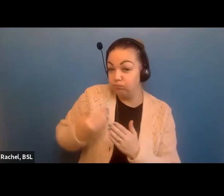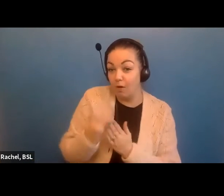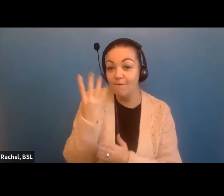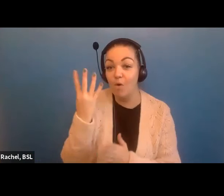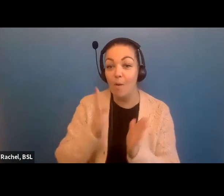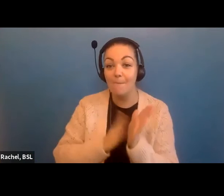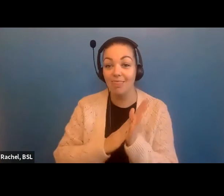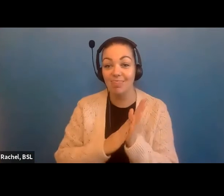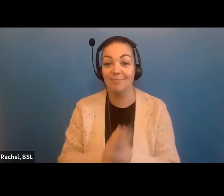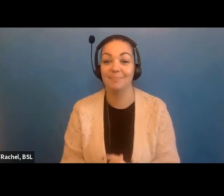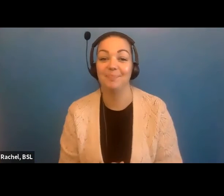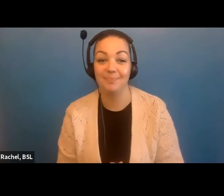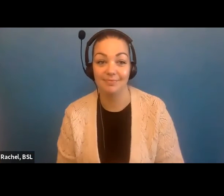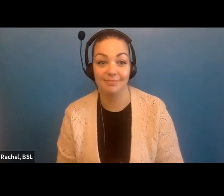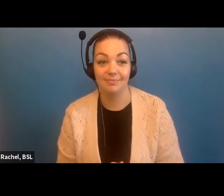Please, next slide.